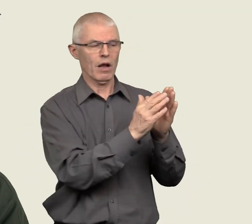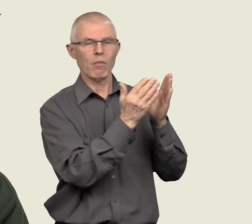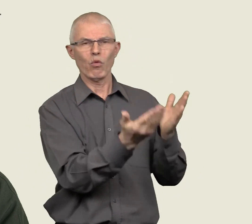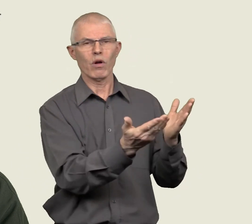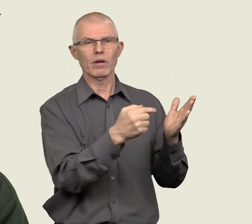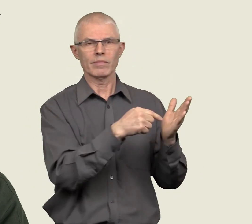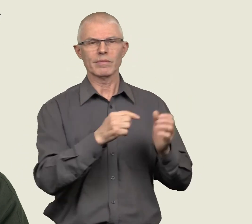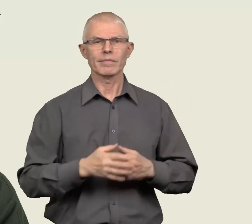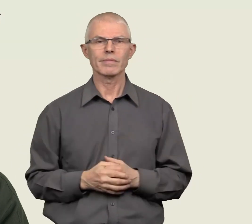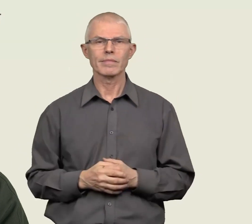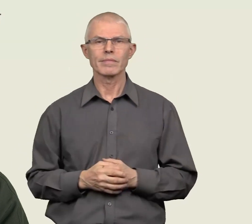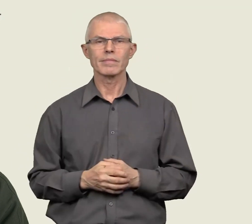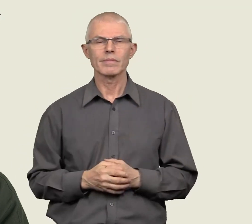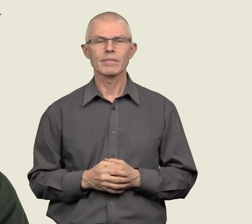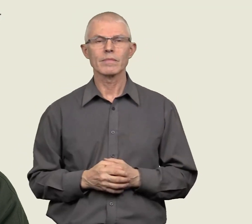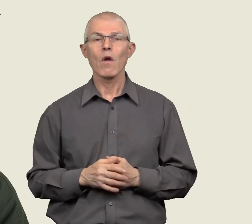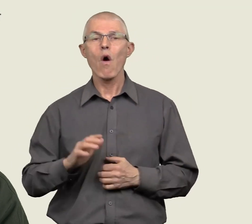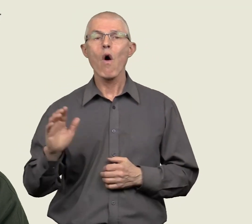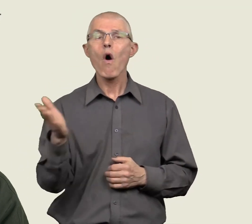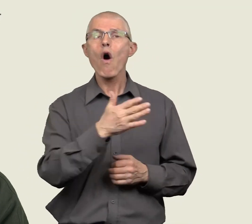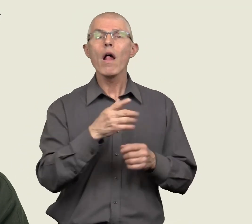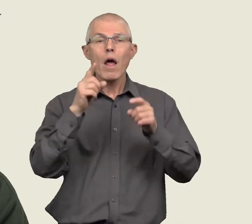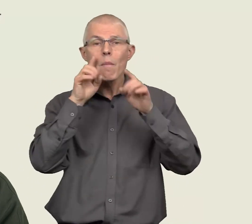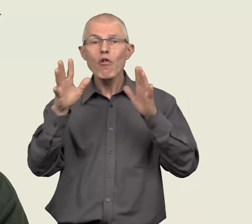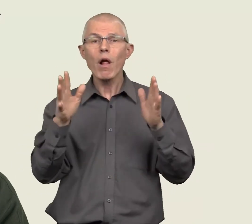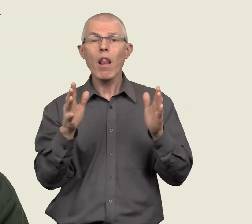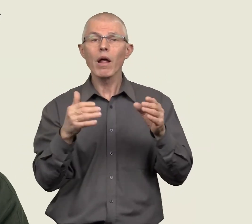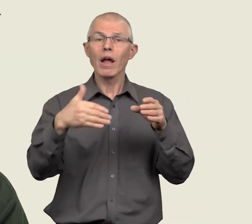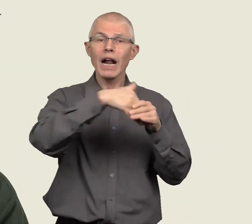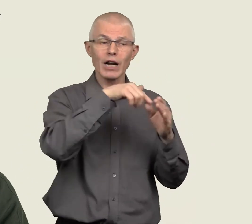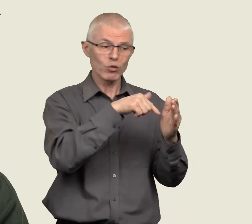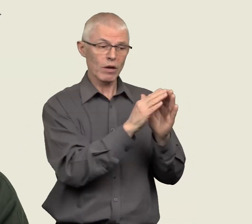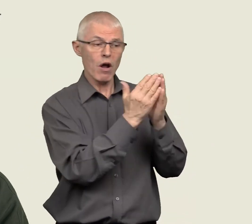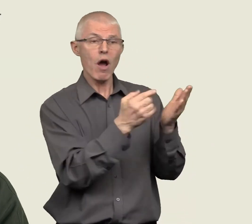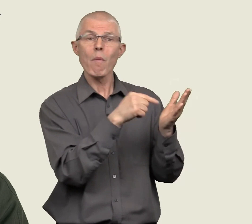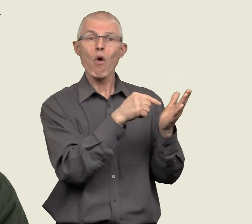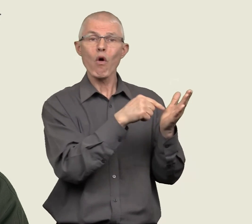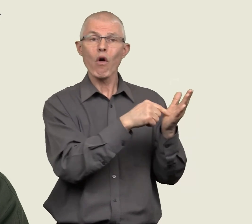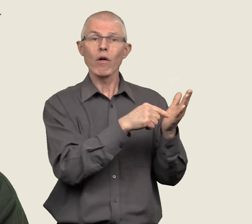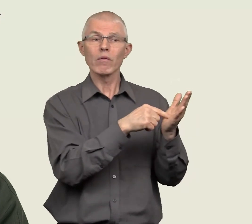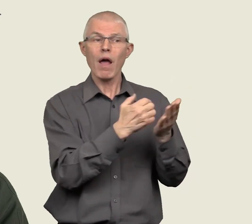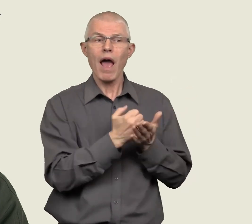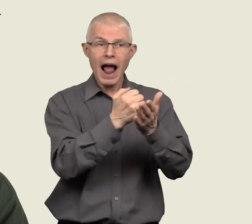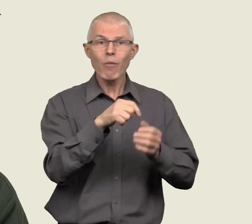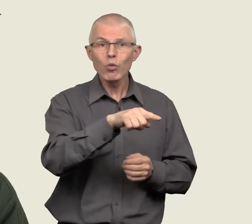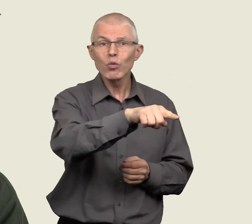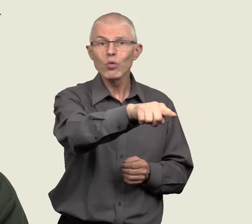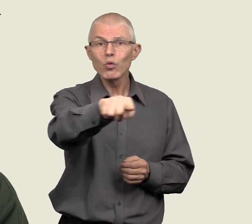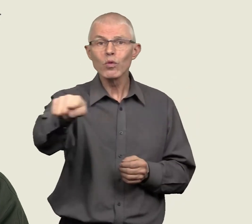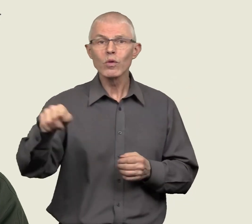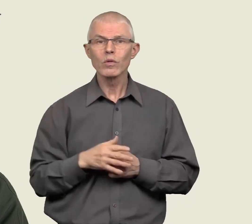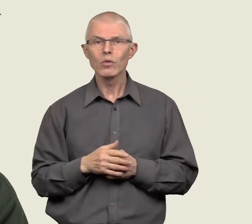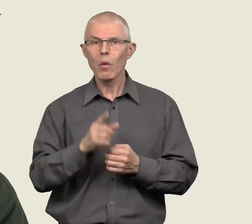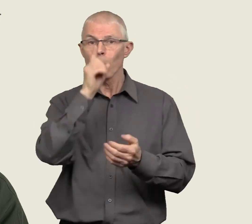But these are written so that you may believe that Jesus is